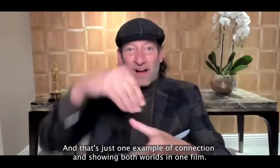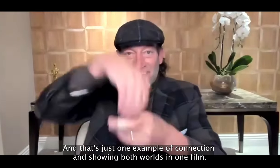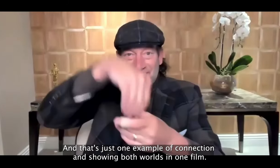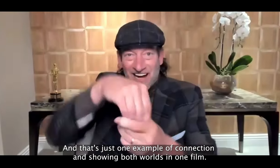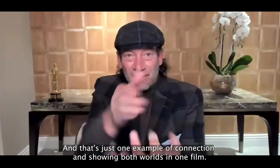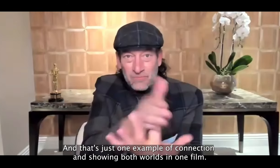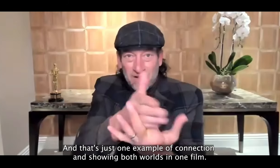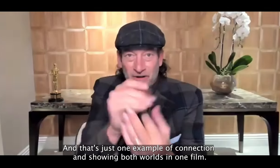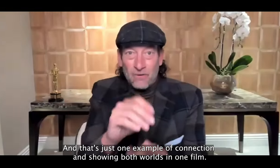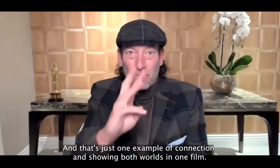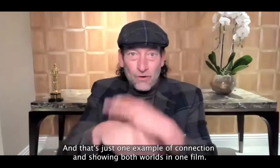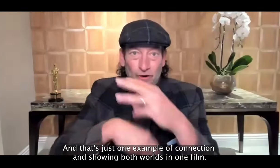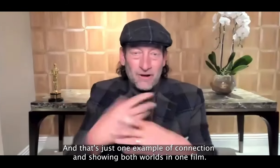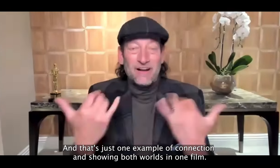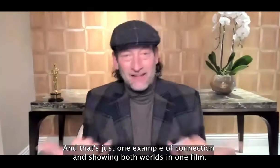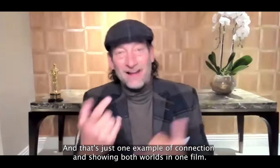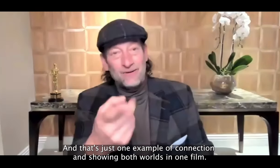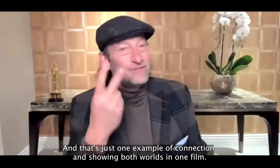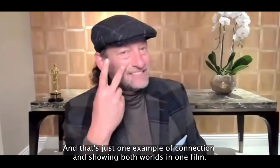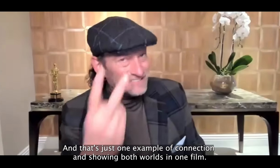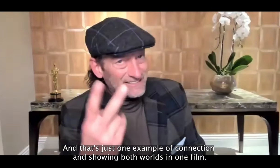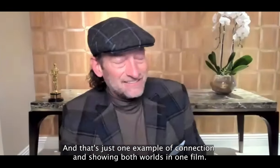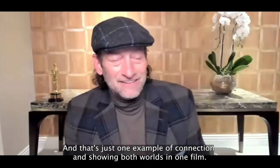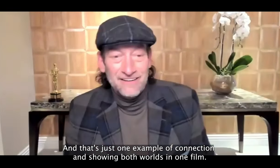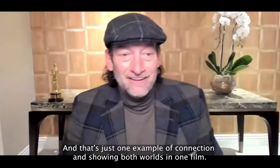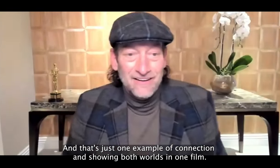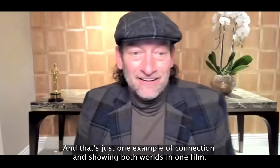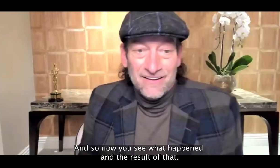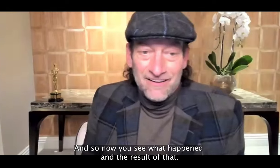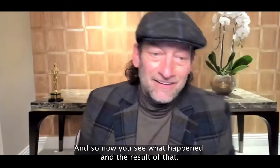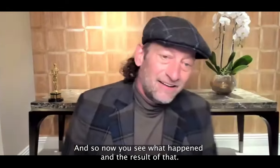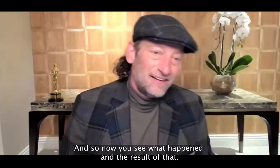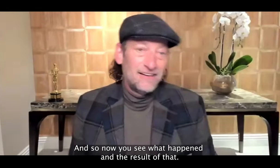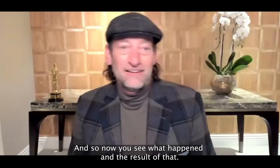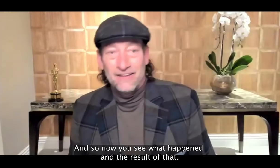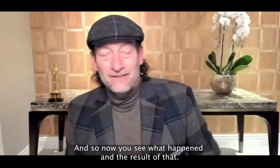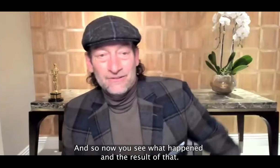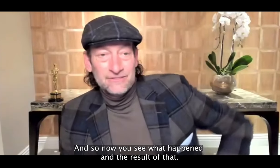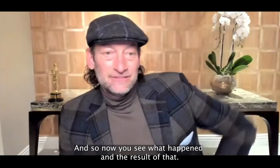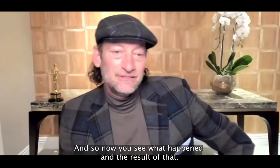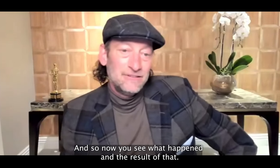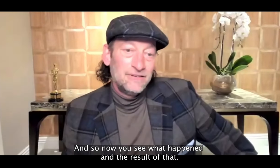of connection and showing both worlds in one film. And so now you see what happened and the result of